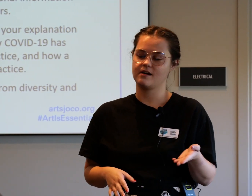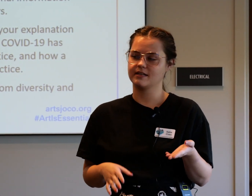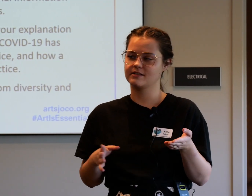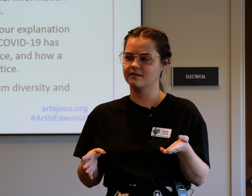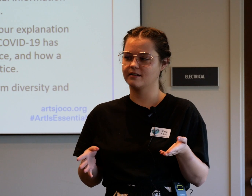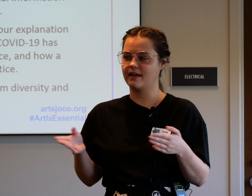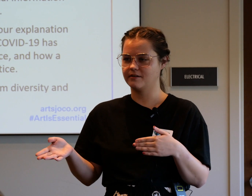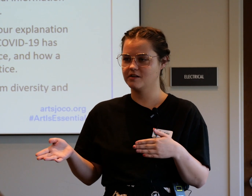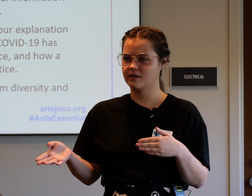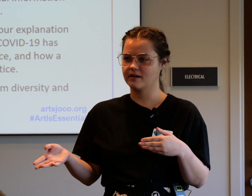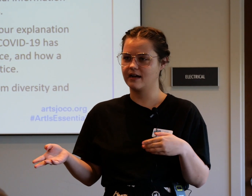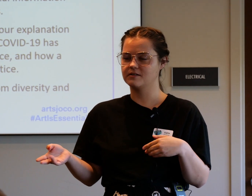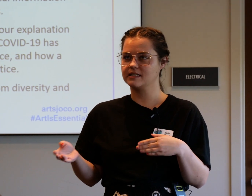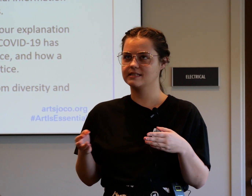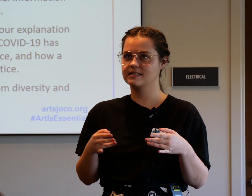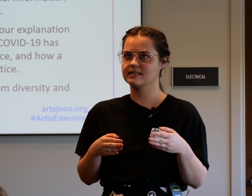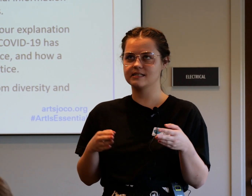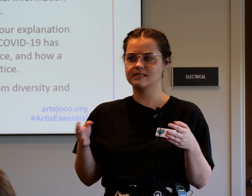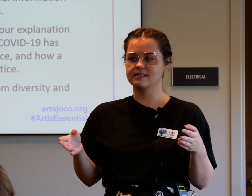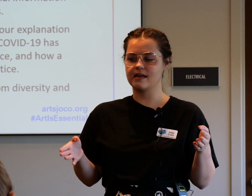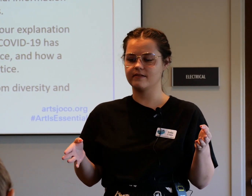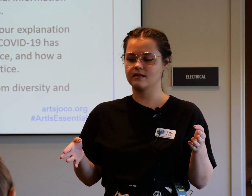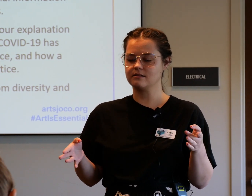workshop on August 3rd at Interurban Art House, and it's